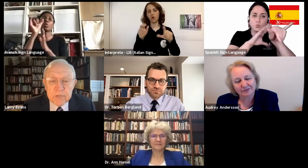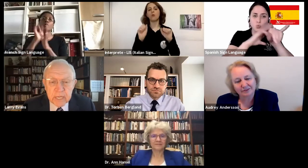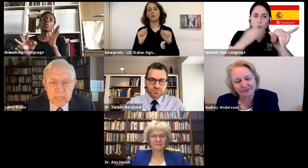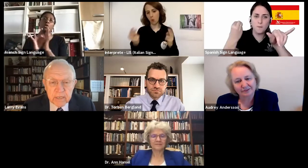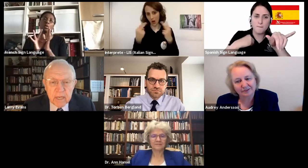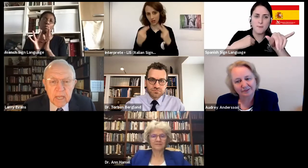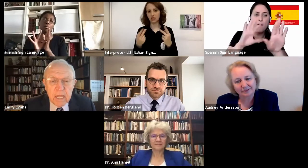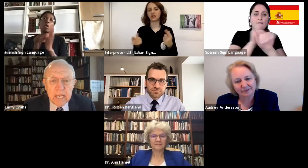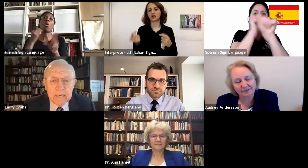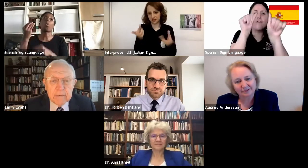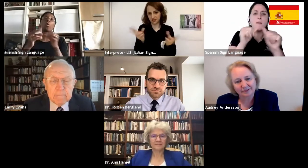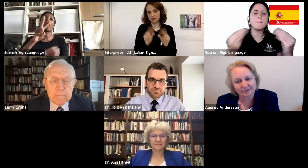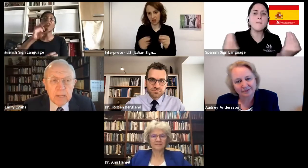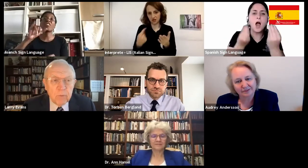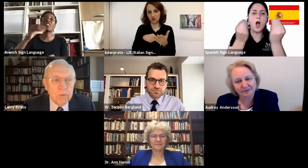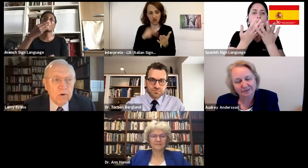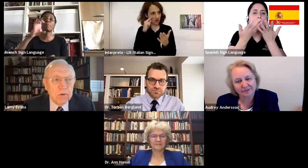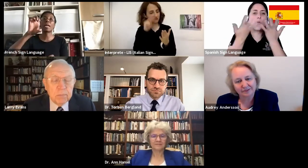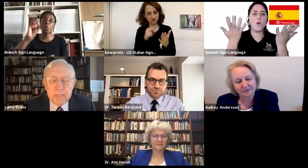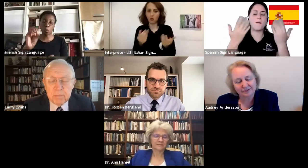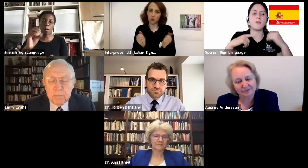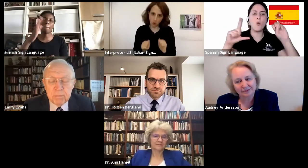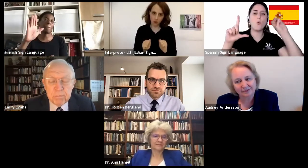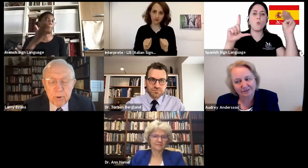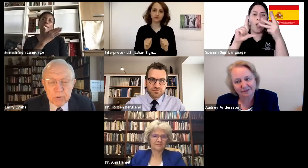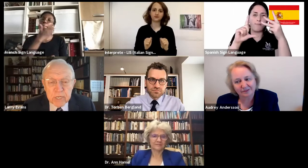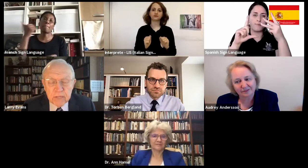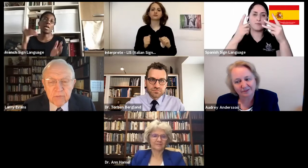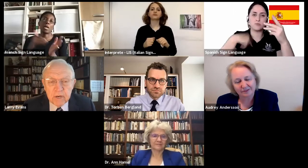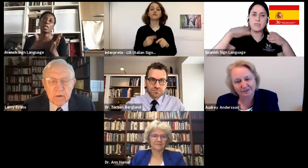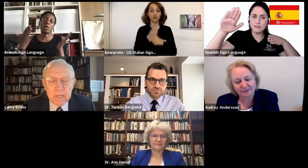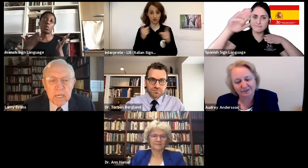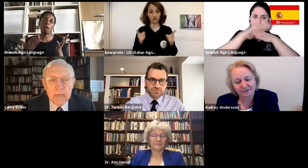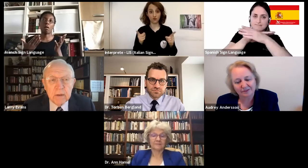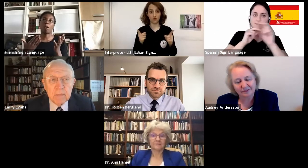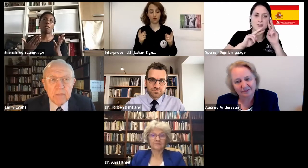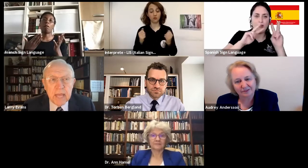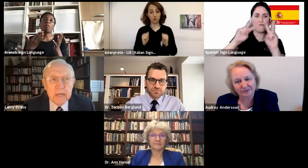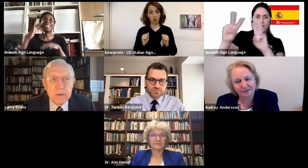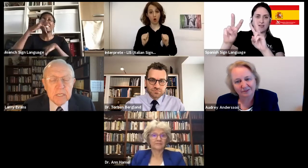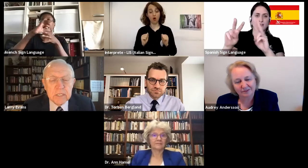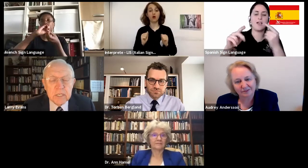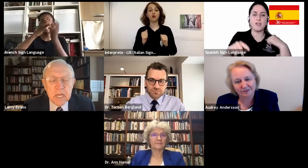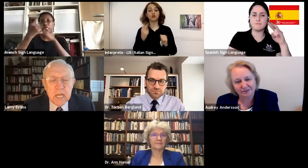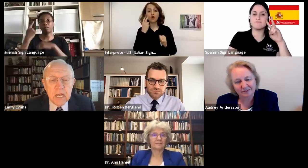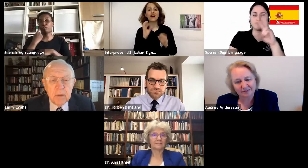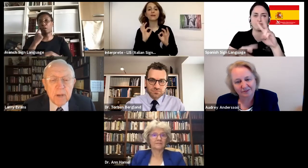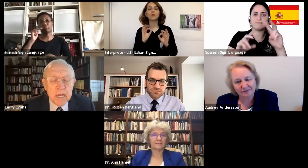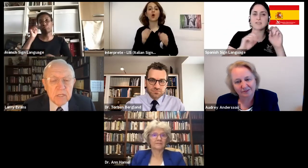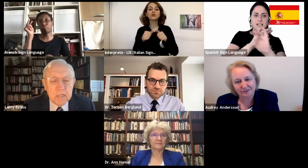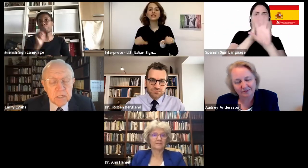our website. And we will be posting it there. And that is